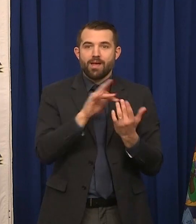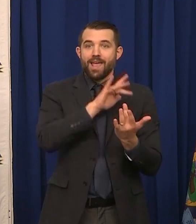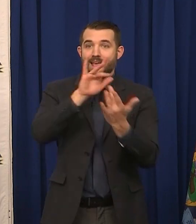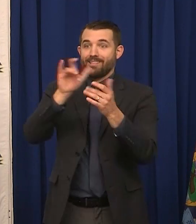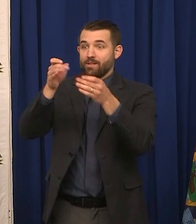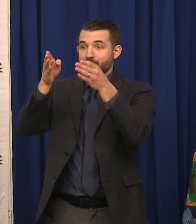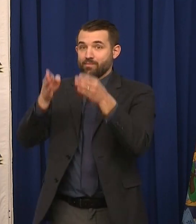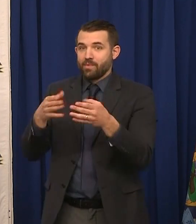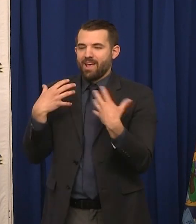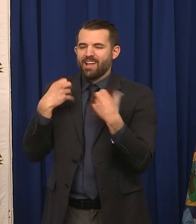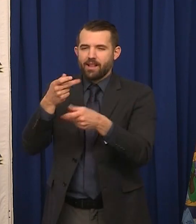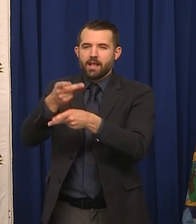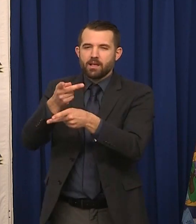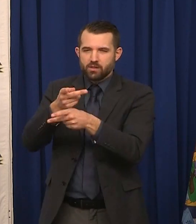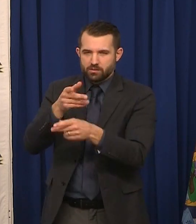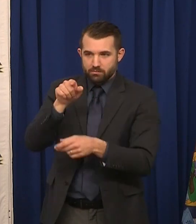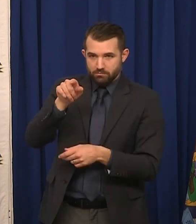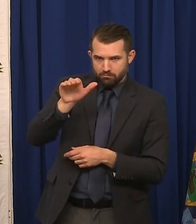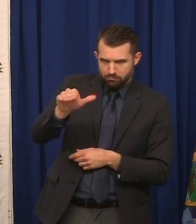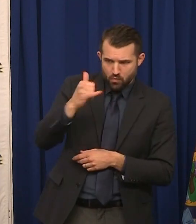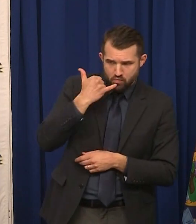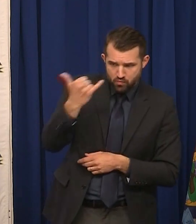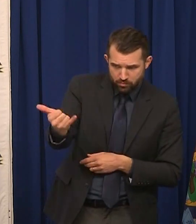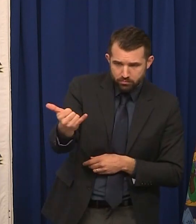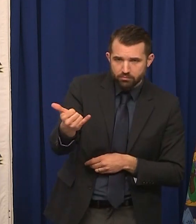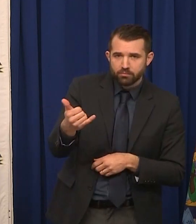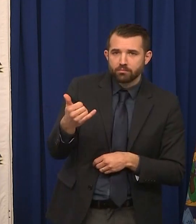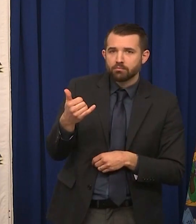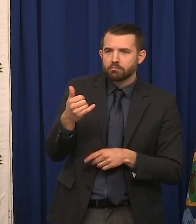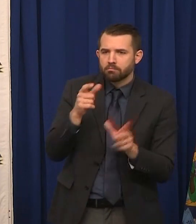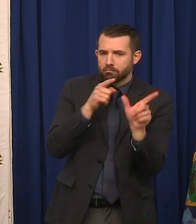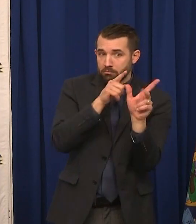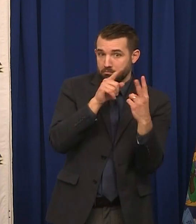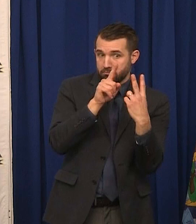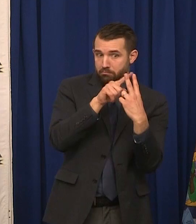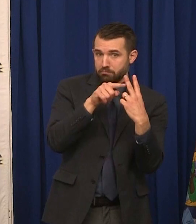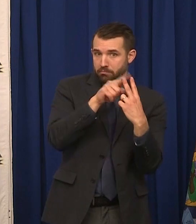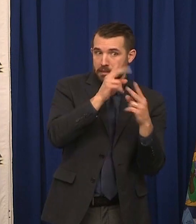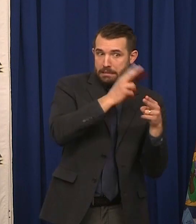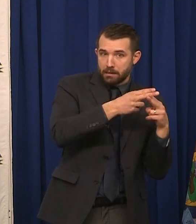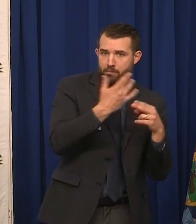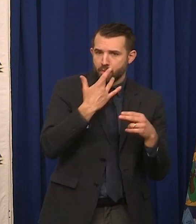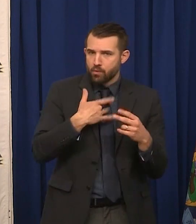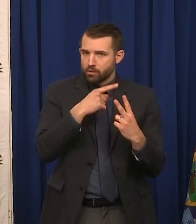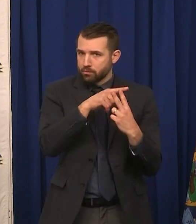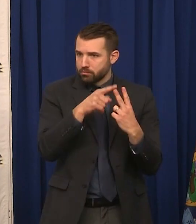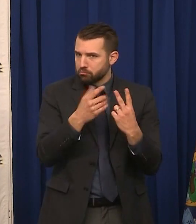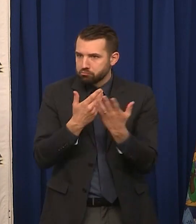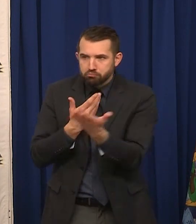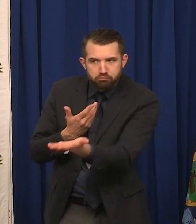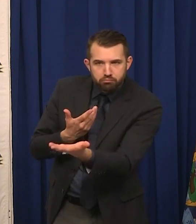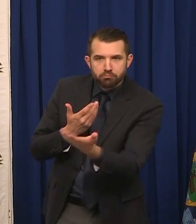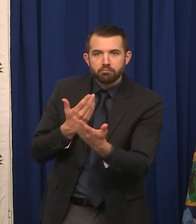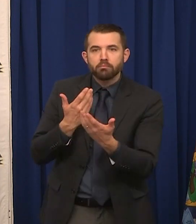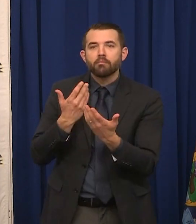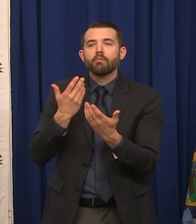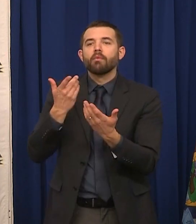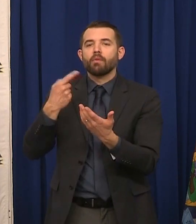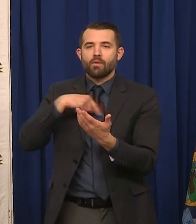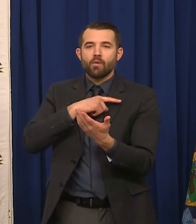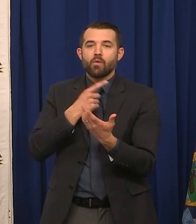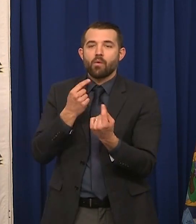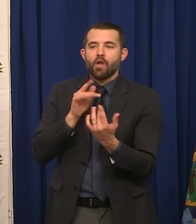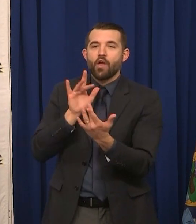patient, namely a phone number. We then have to contact that patient, and touch base with them to learn